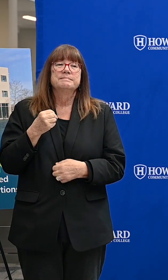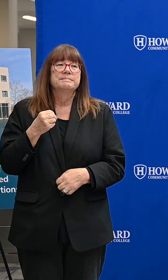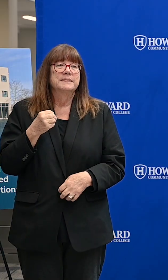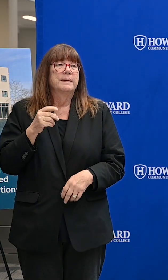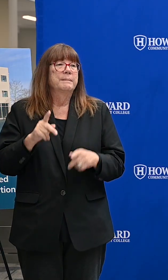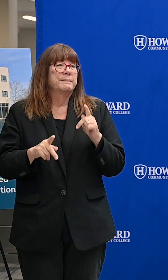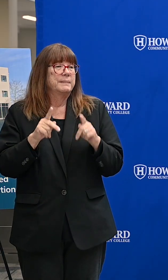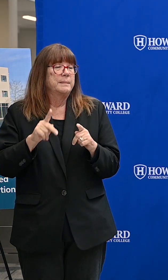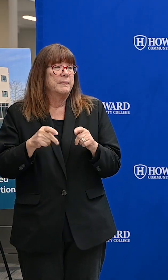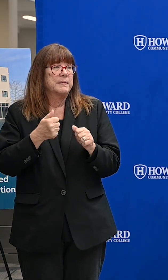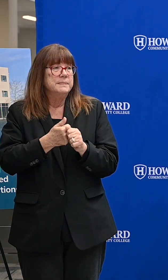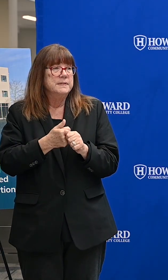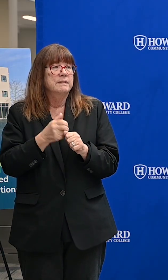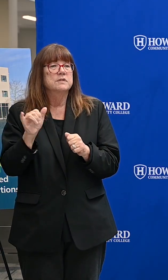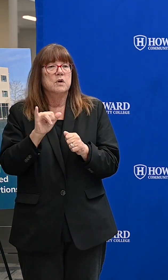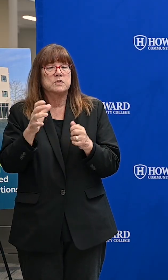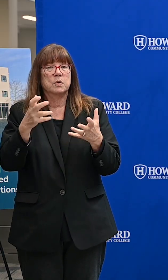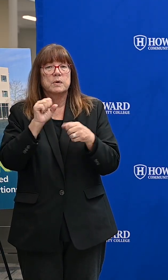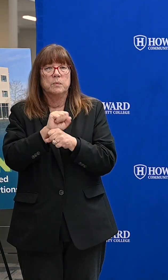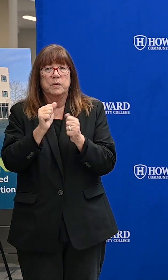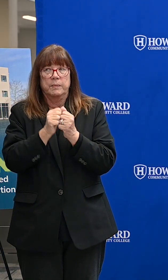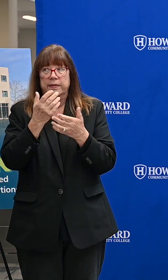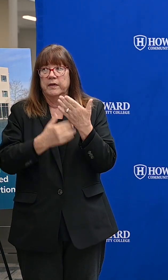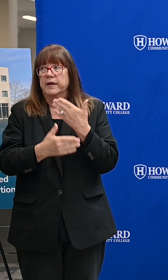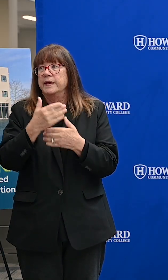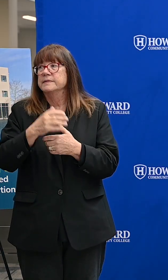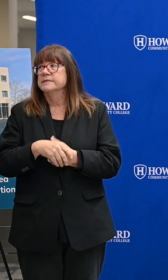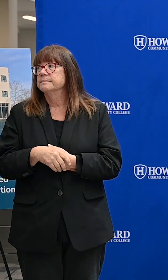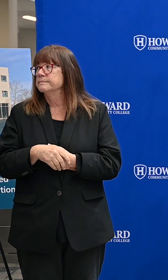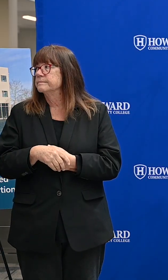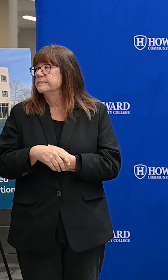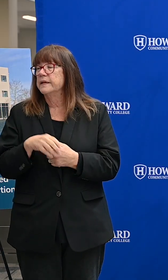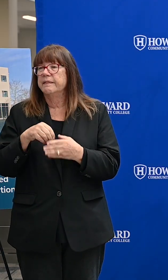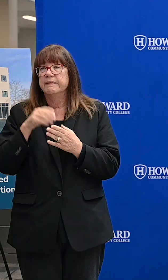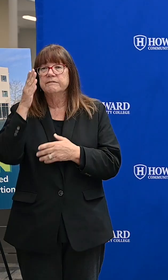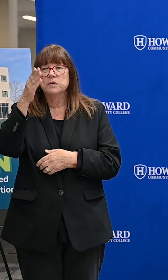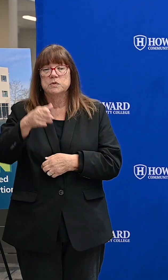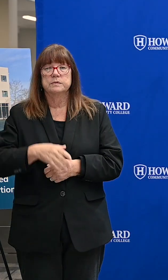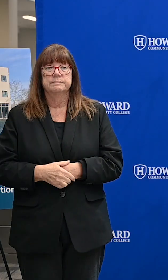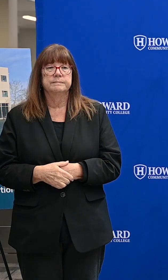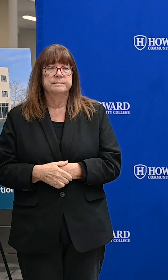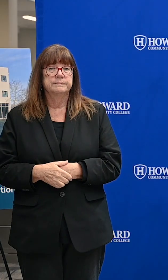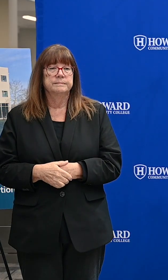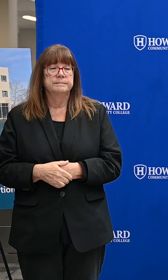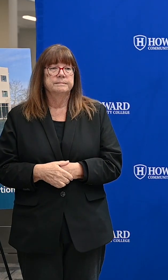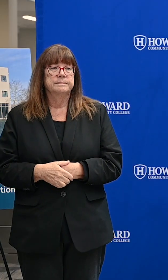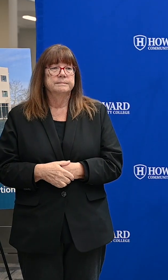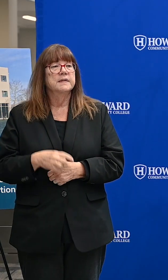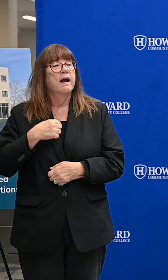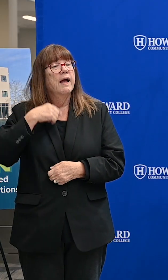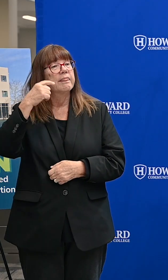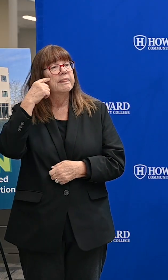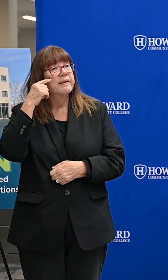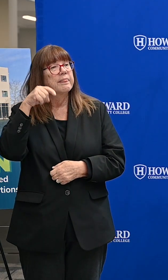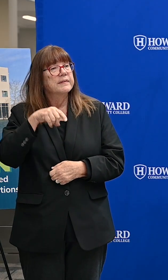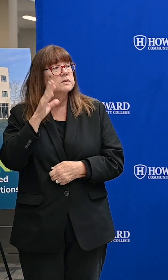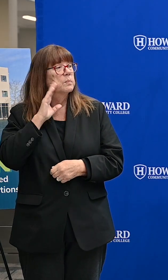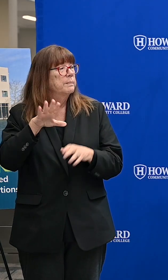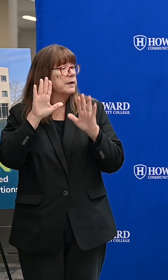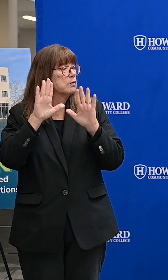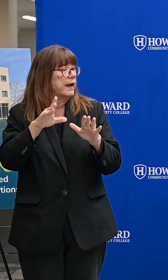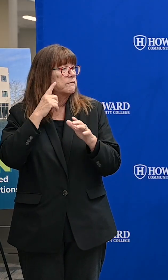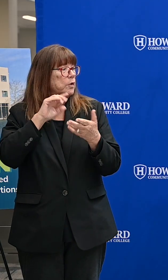people that also want to work with their hands in the future. And I think this will be great